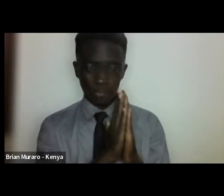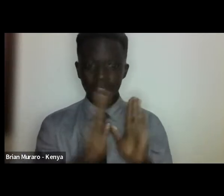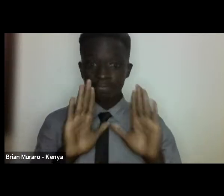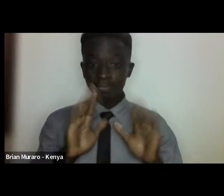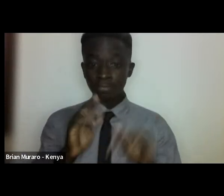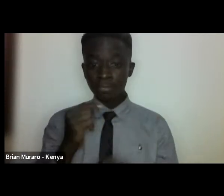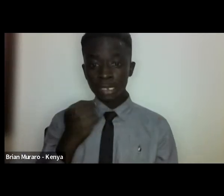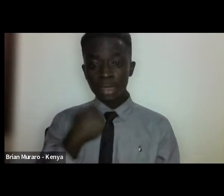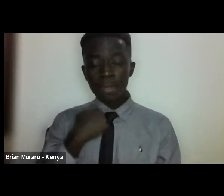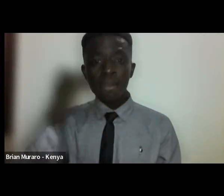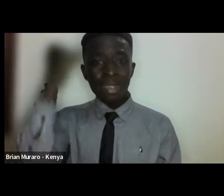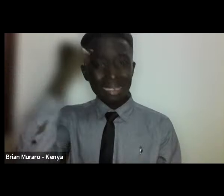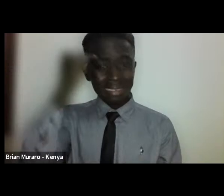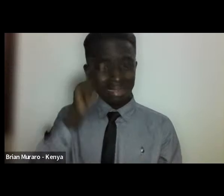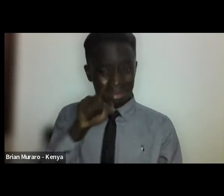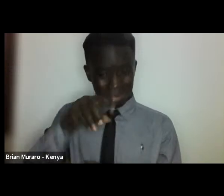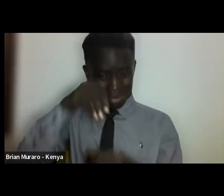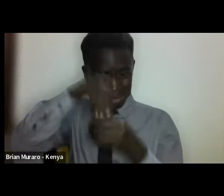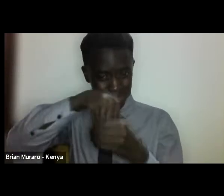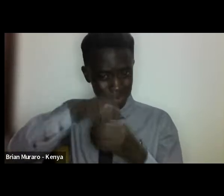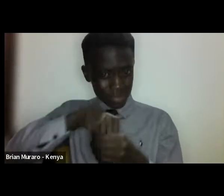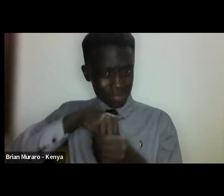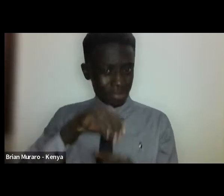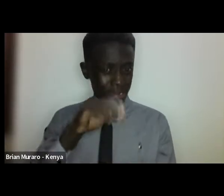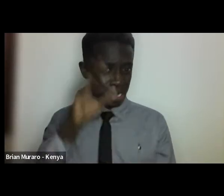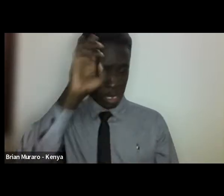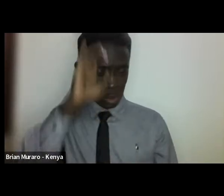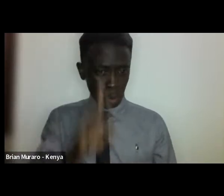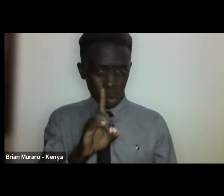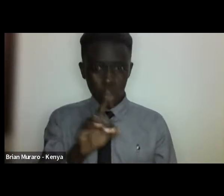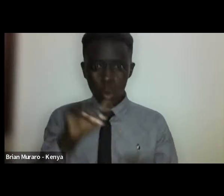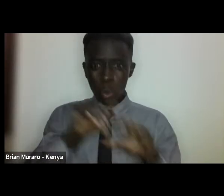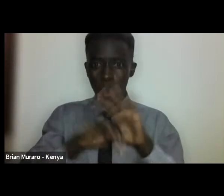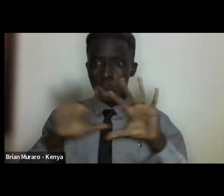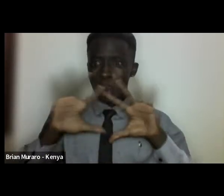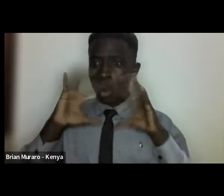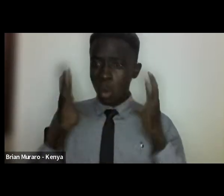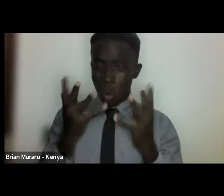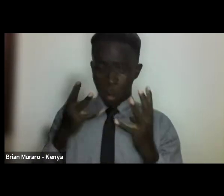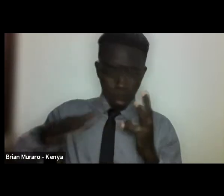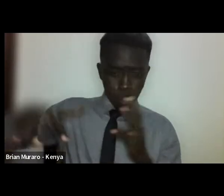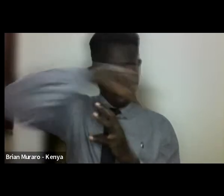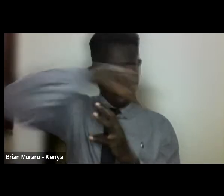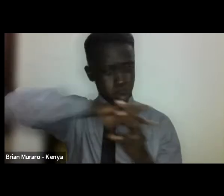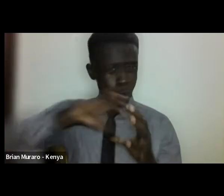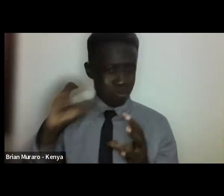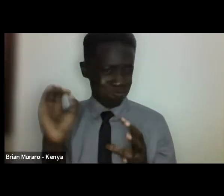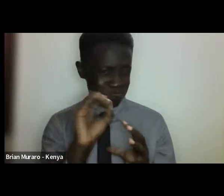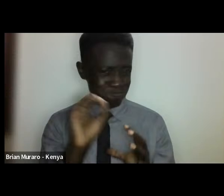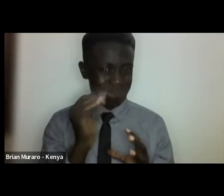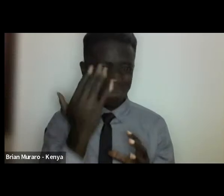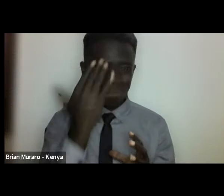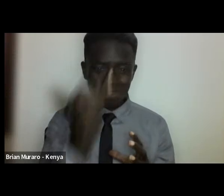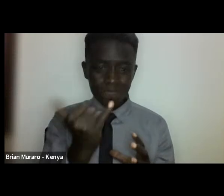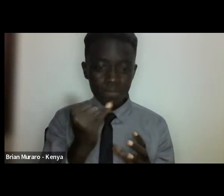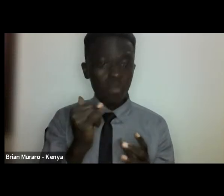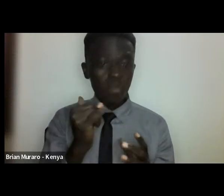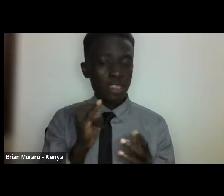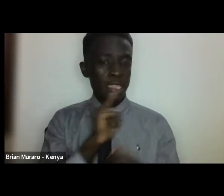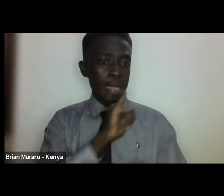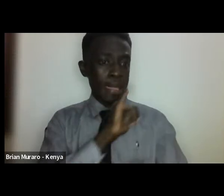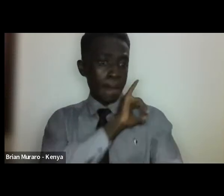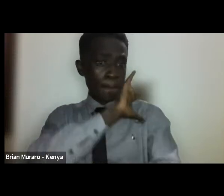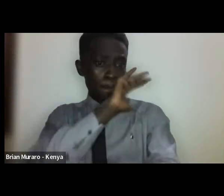inclusive education hasn't really taken on in the world is because of the power of special education, the power